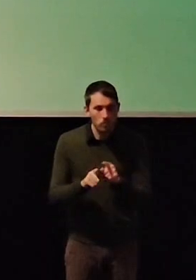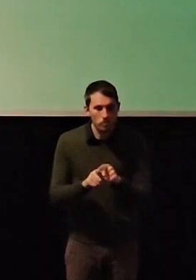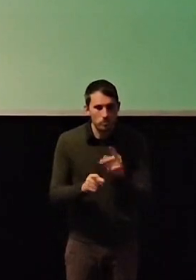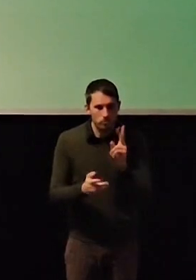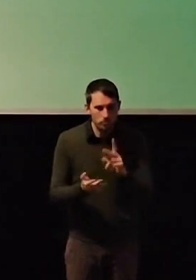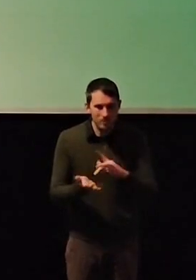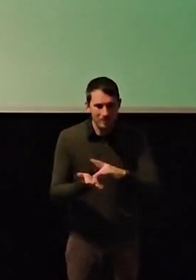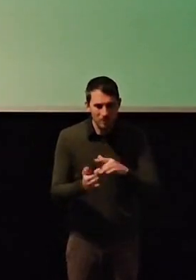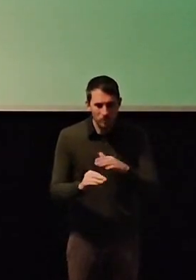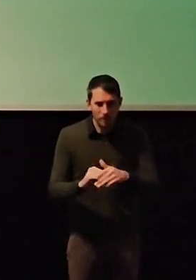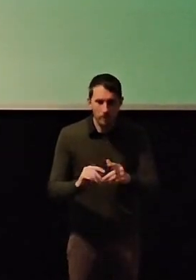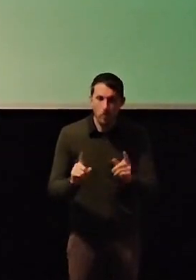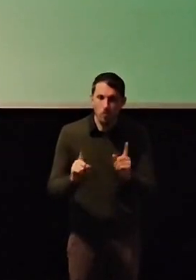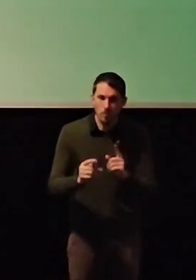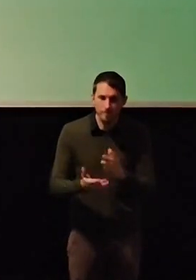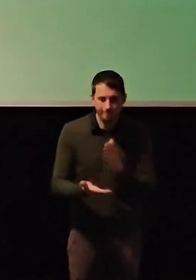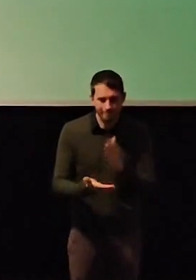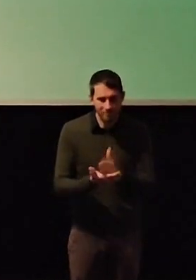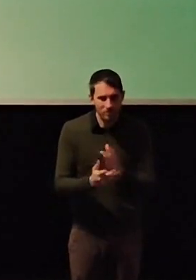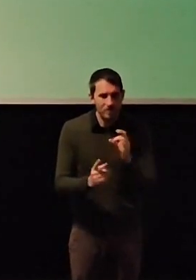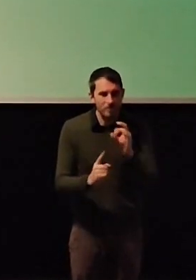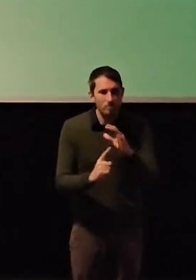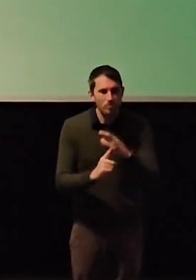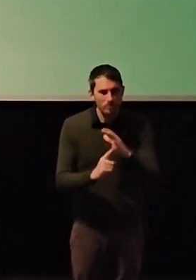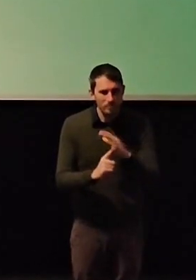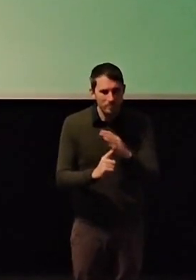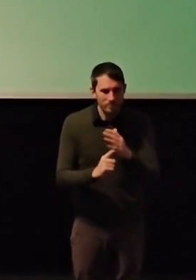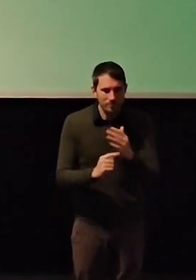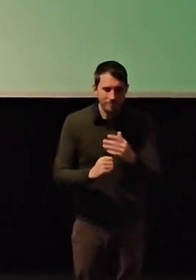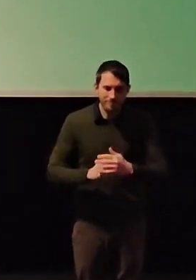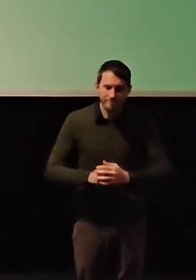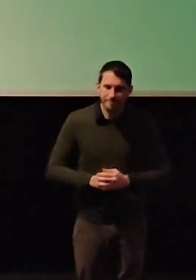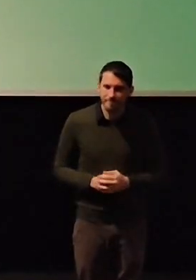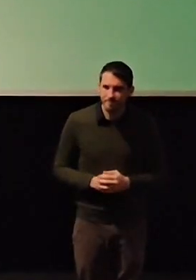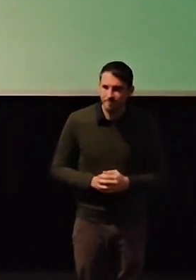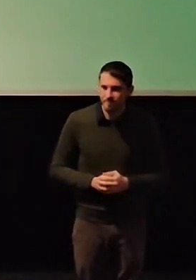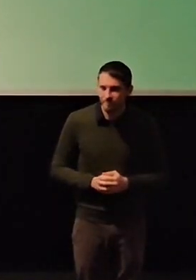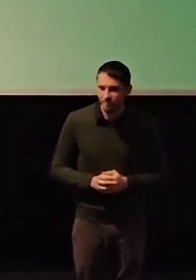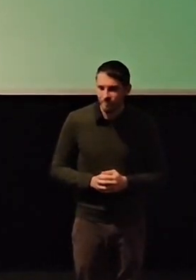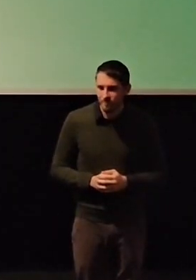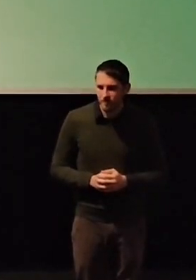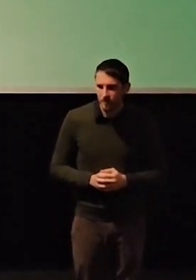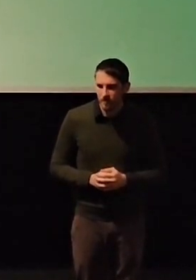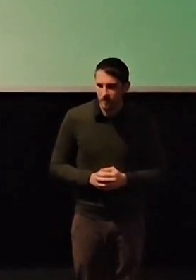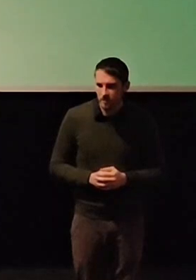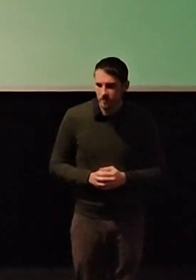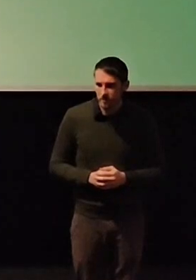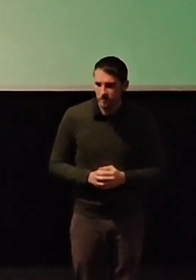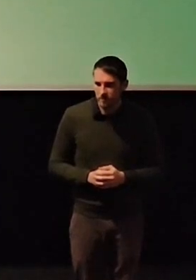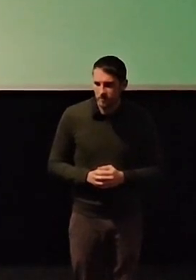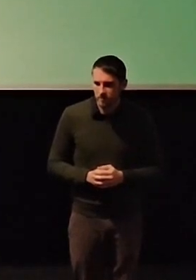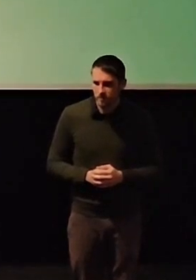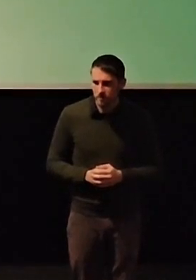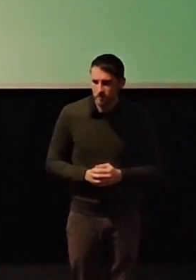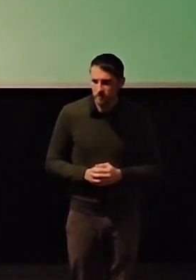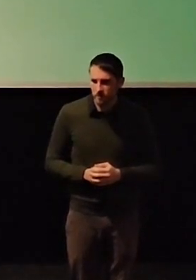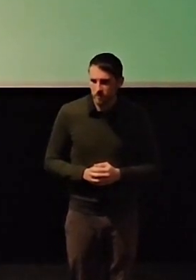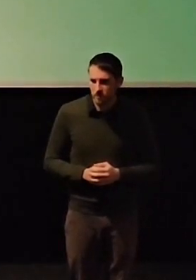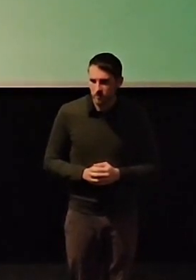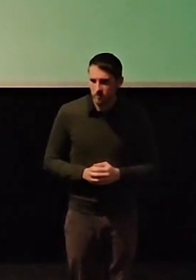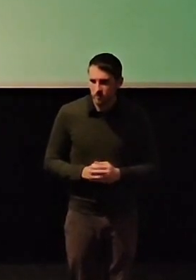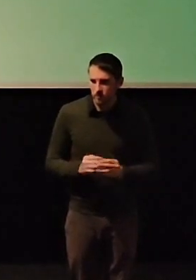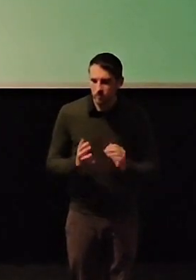what's actually important, which we find to be society, right? Whatever that means. And that's not a